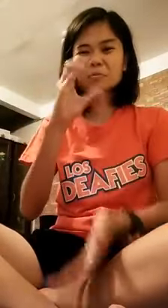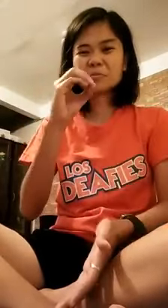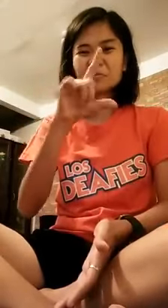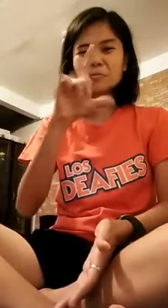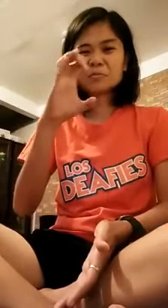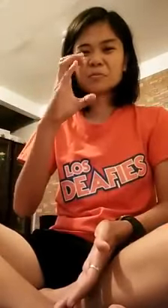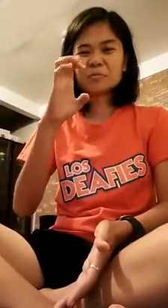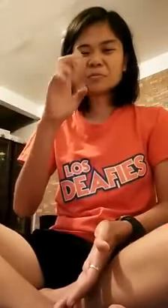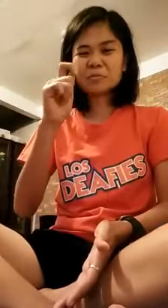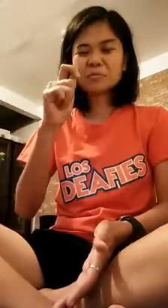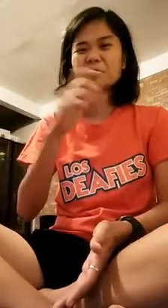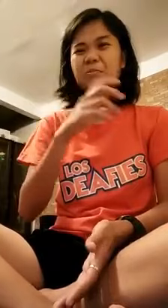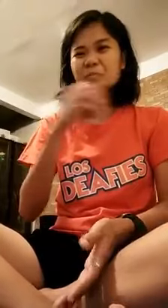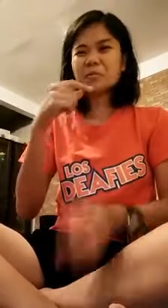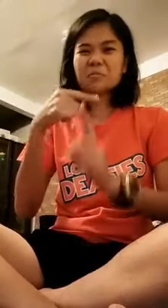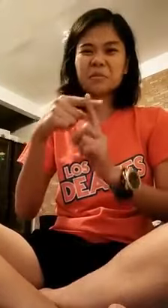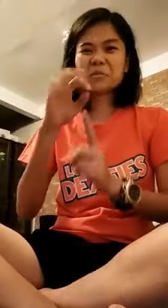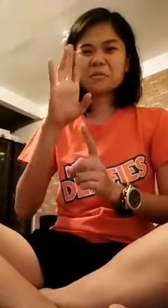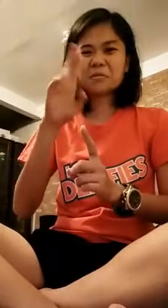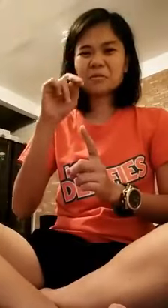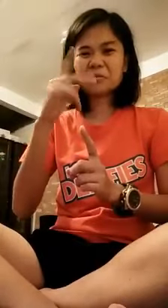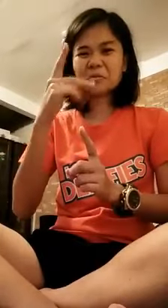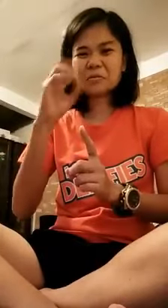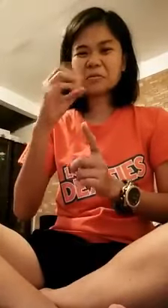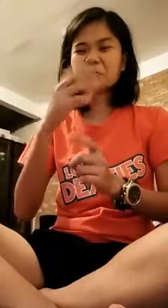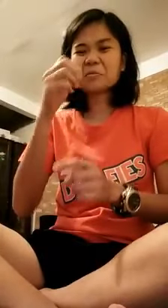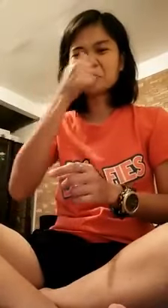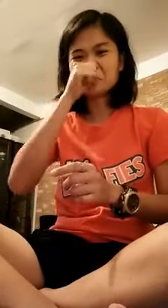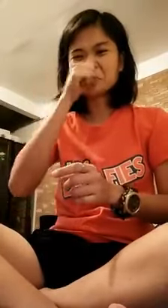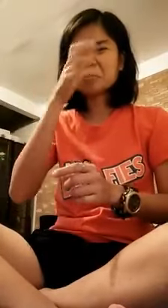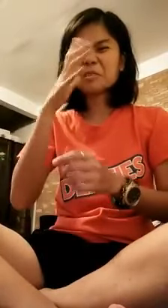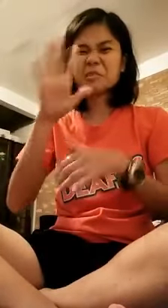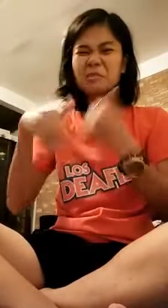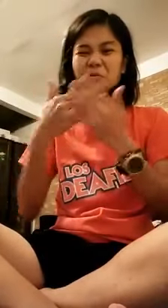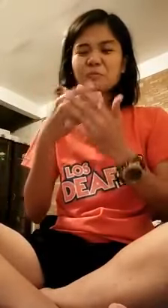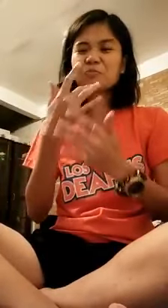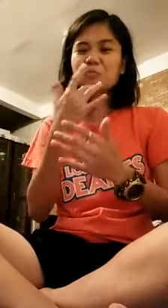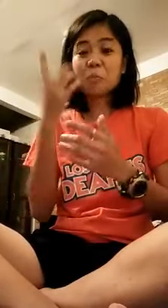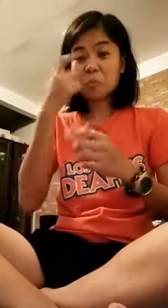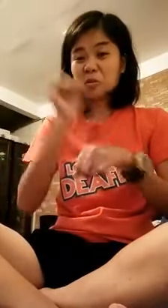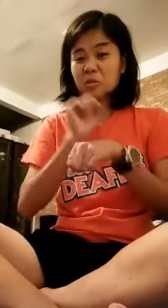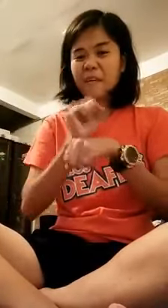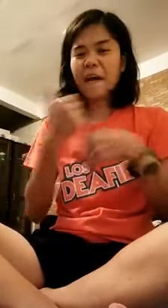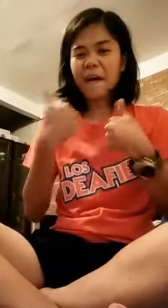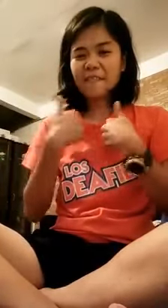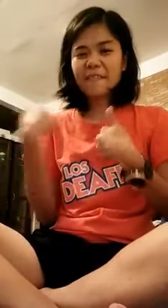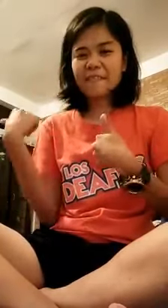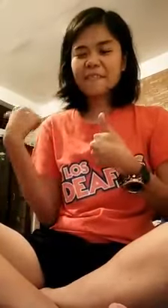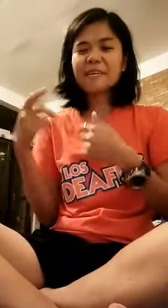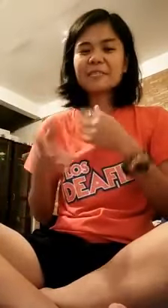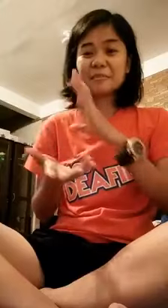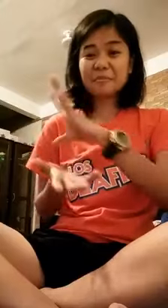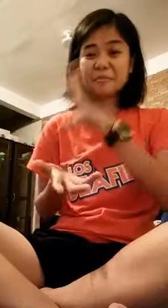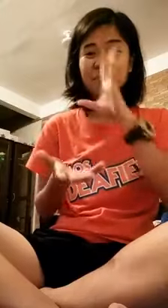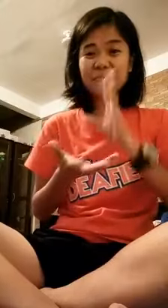like a lever action. The D-pad is like a switch action. If you hit both at the same time, then the D-pad input will always register first. But immediately